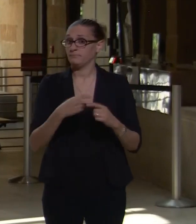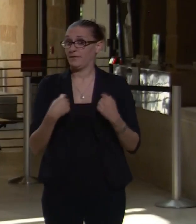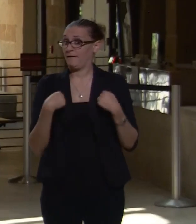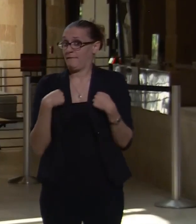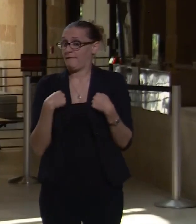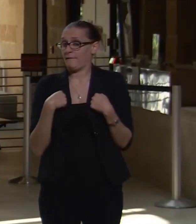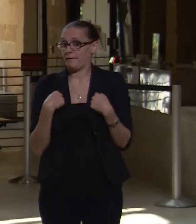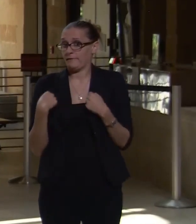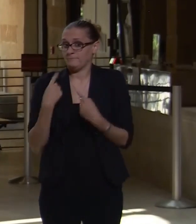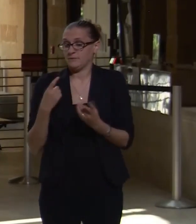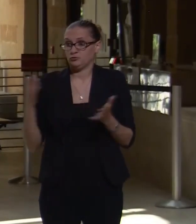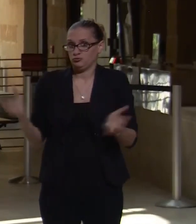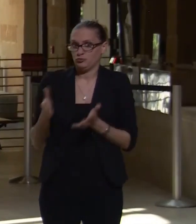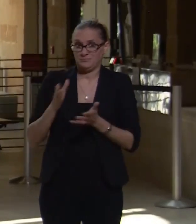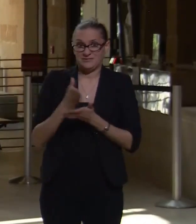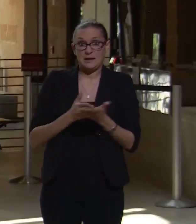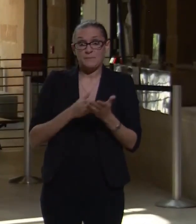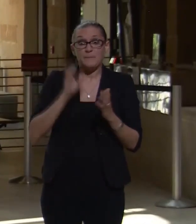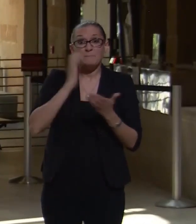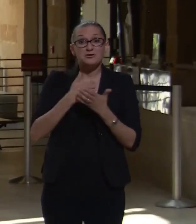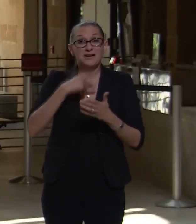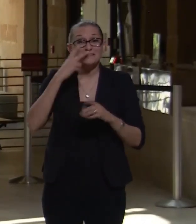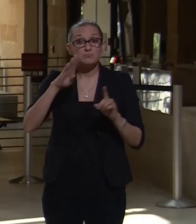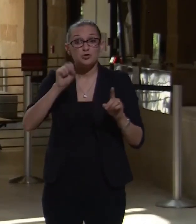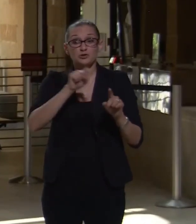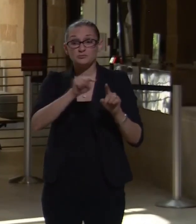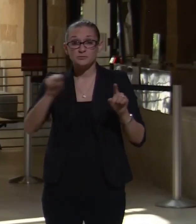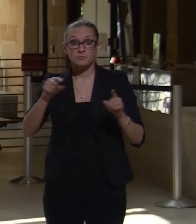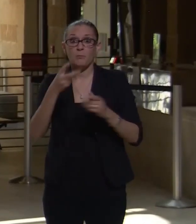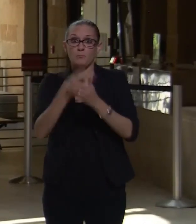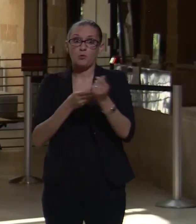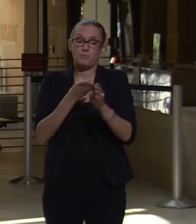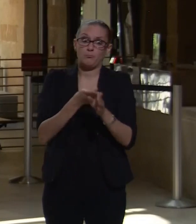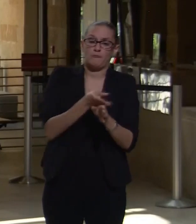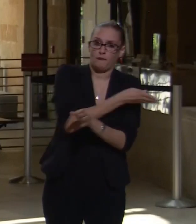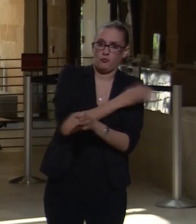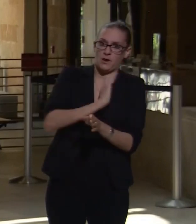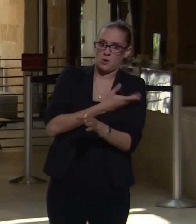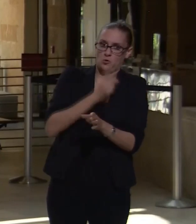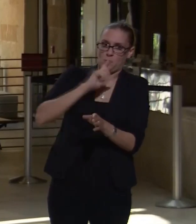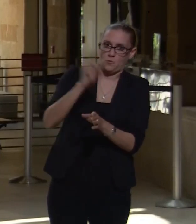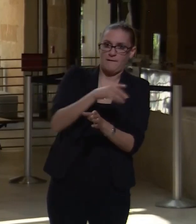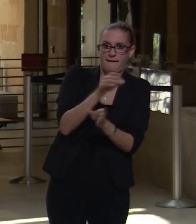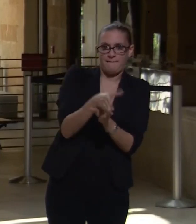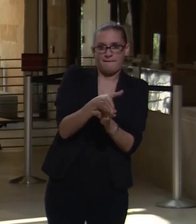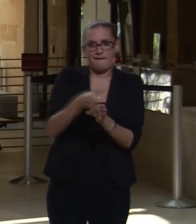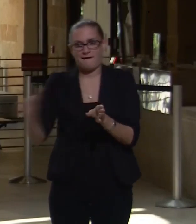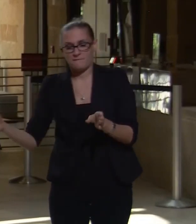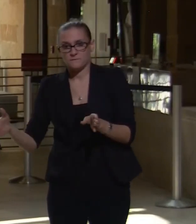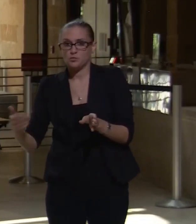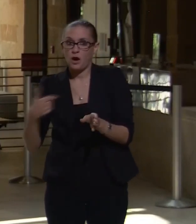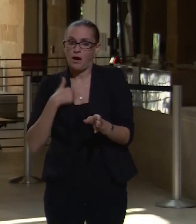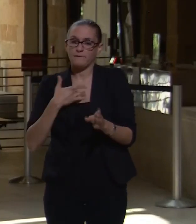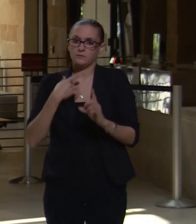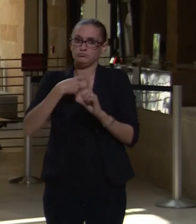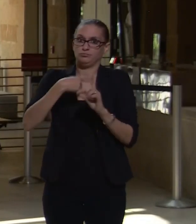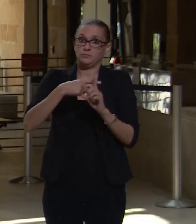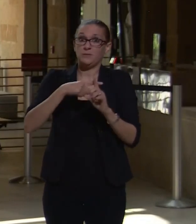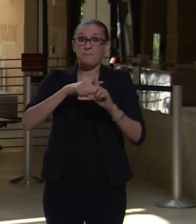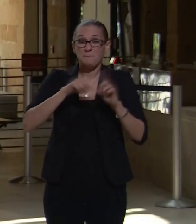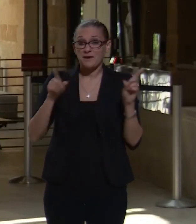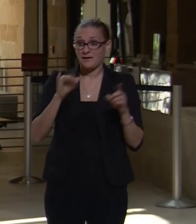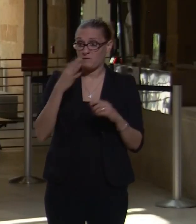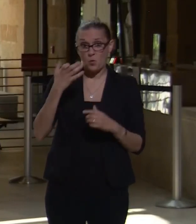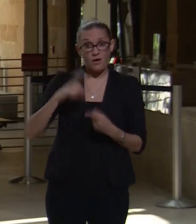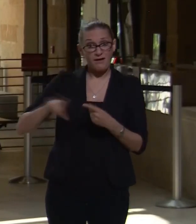been actually encouraged by some of the pictures I've seen of Barton Springs, both before we issued our orders and after. But if we're going to